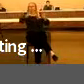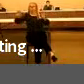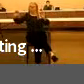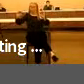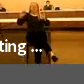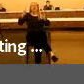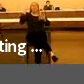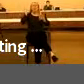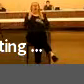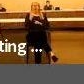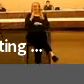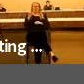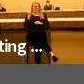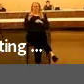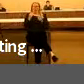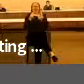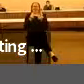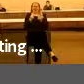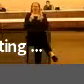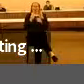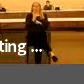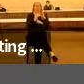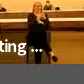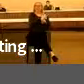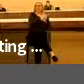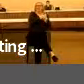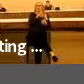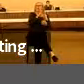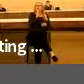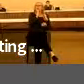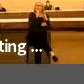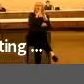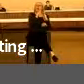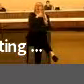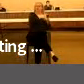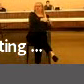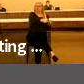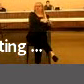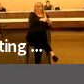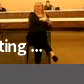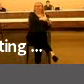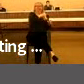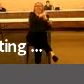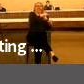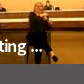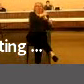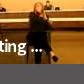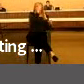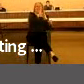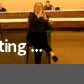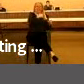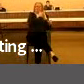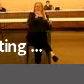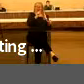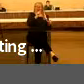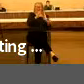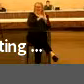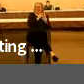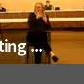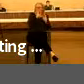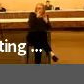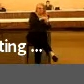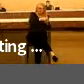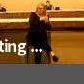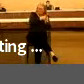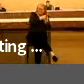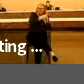on the western side of the project over near the pond, is because we have a pond there, we're not as able to use the earth to build